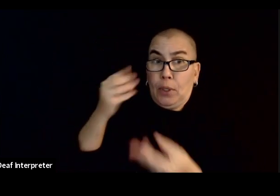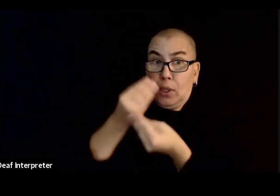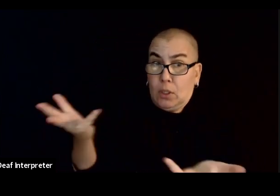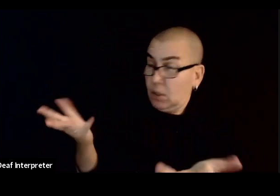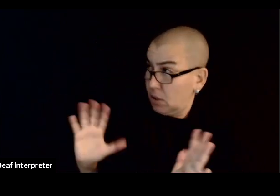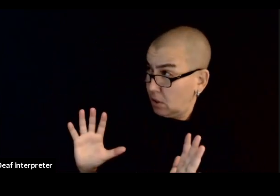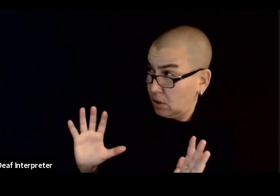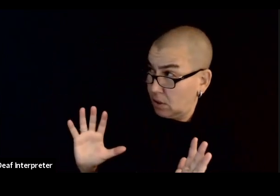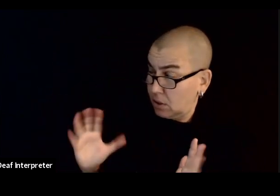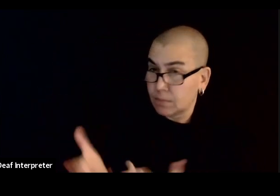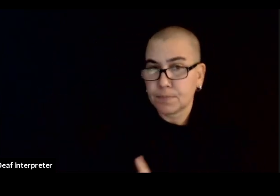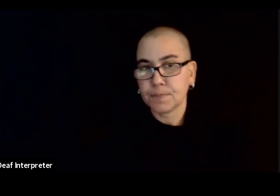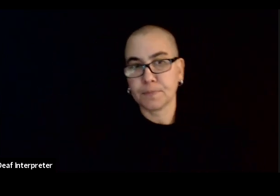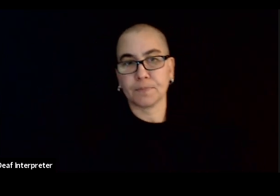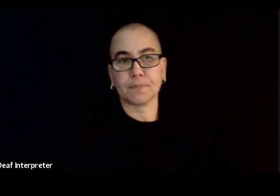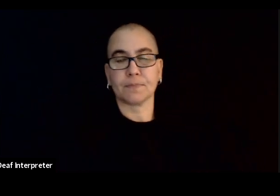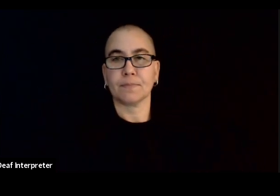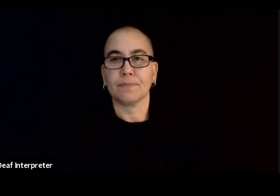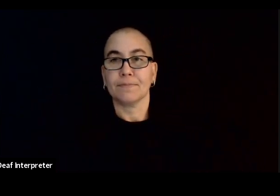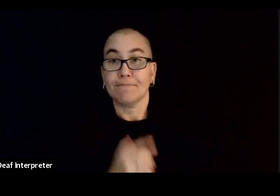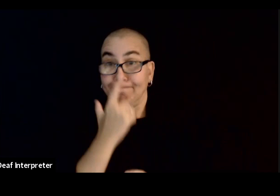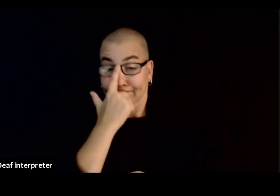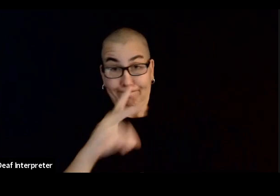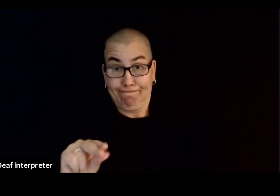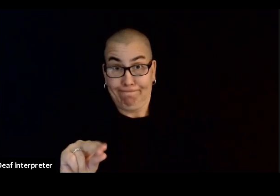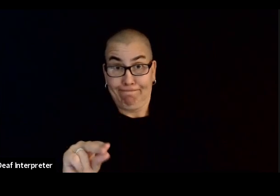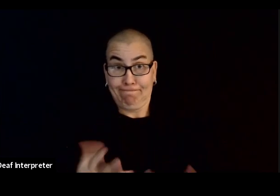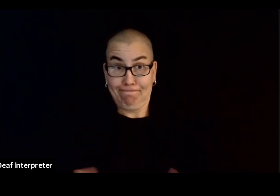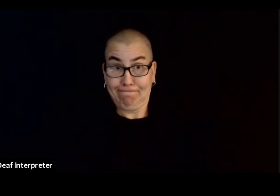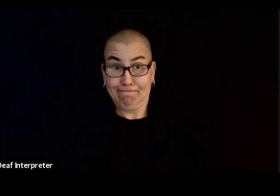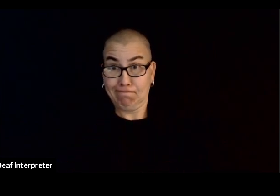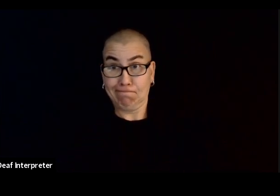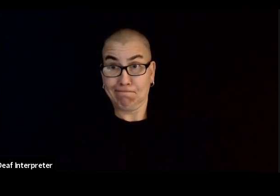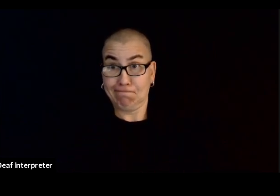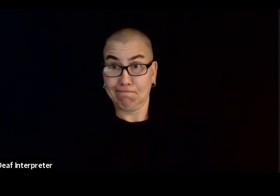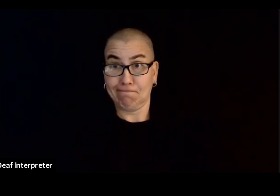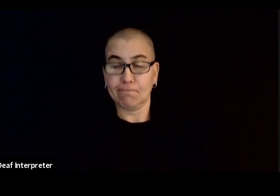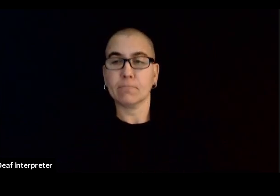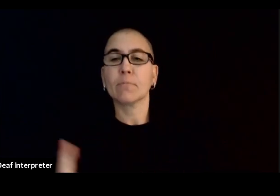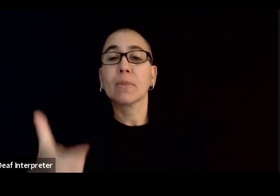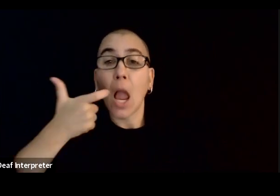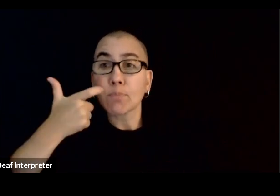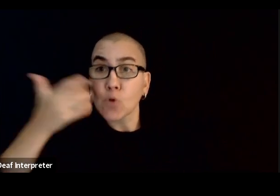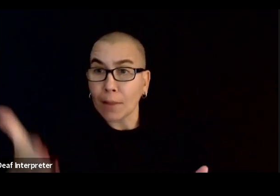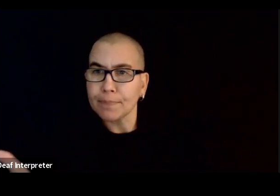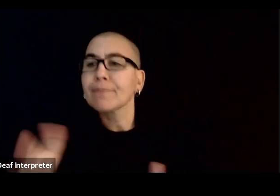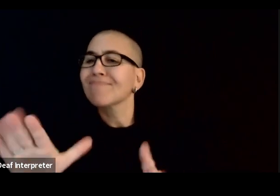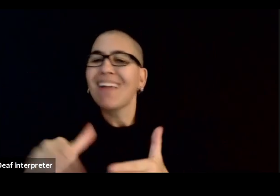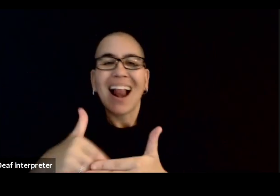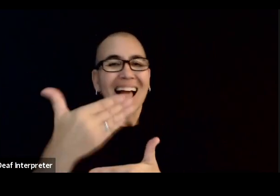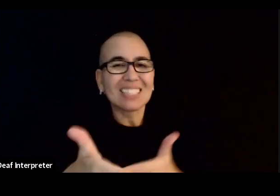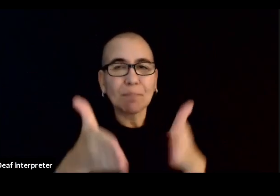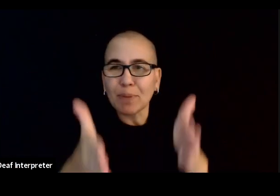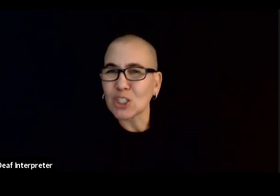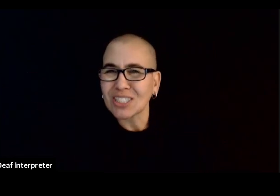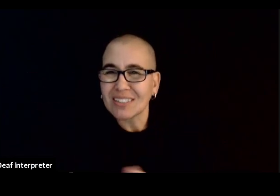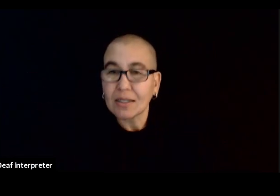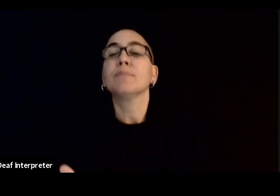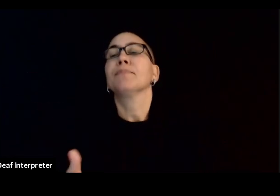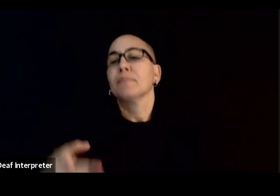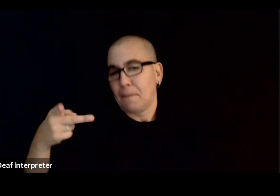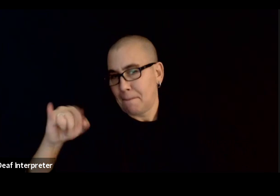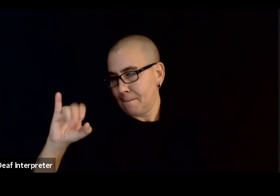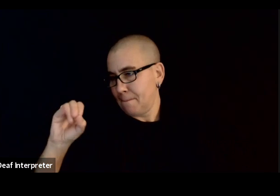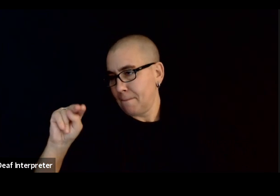Our next question comes from Chris Megan from Pioneer Press. Your line is now open. Thanks. Just a